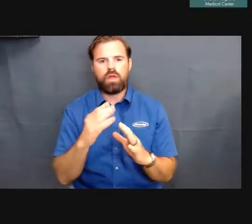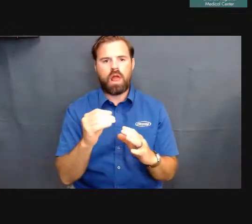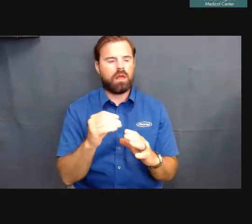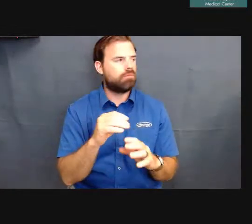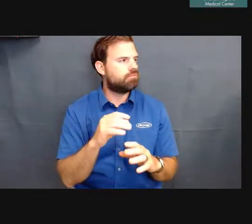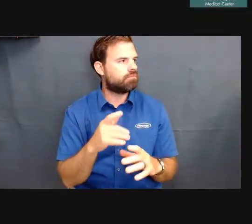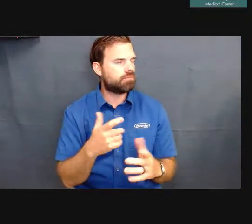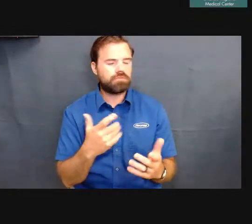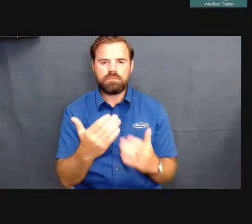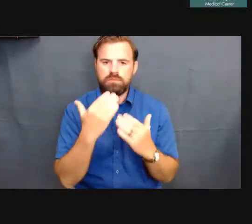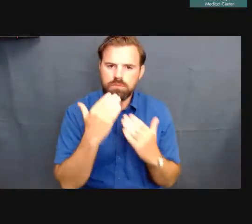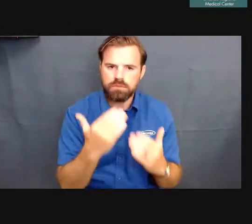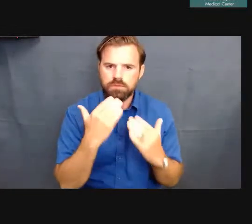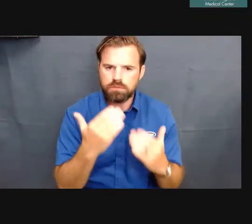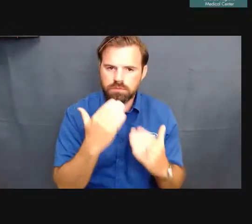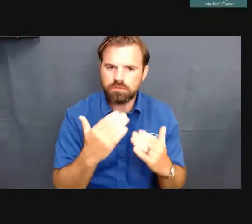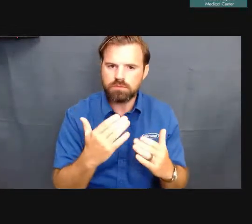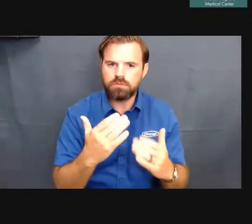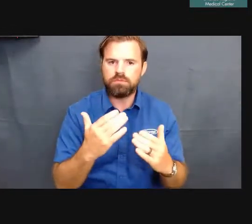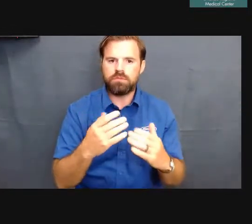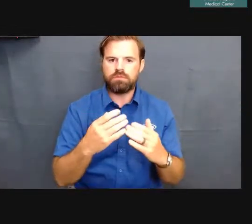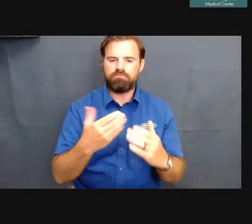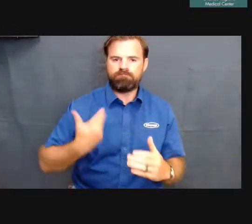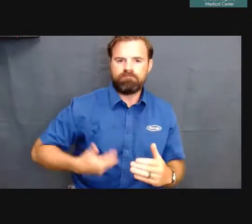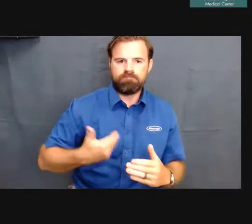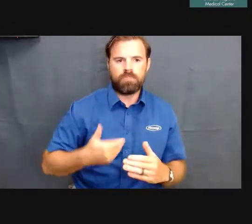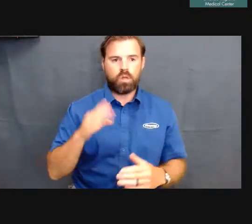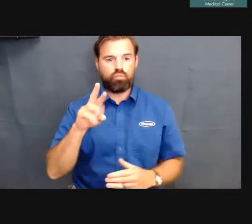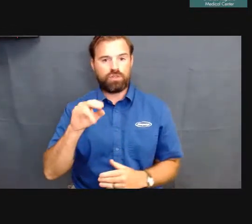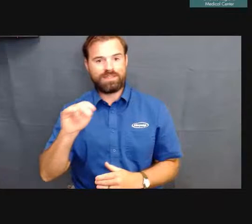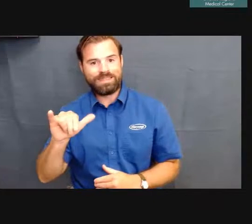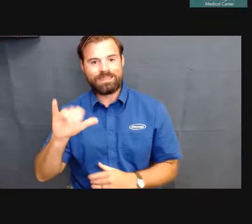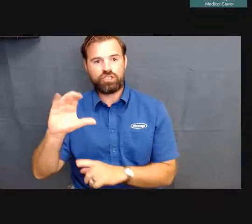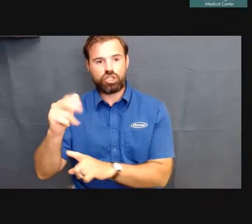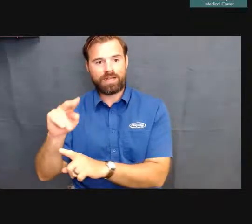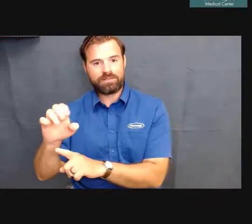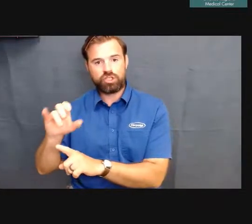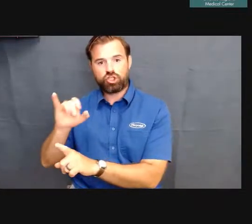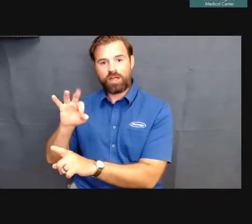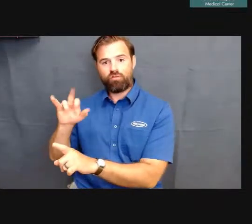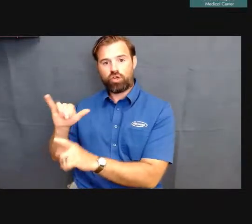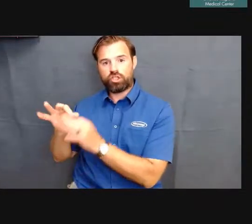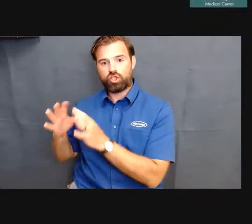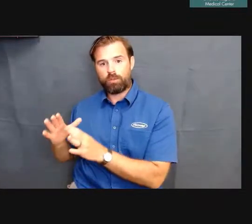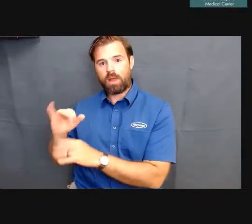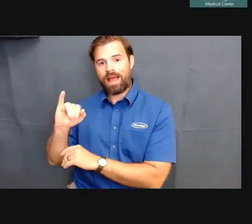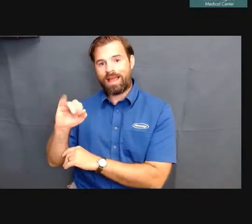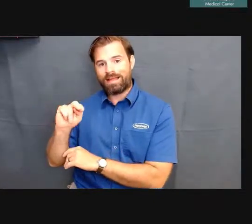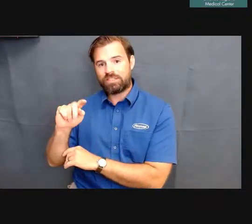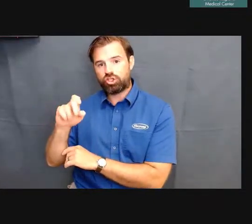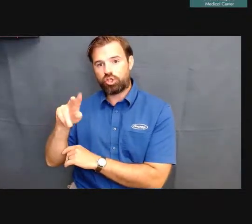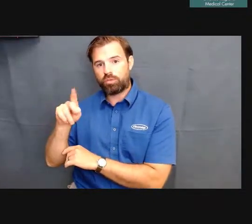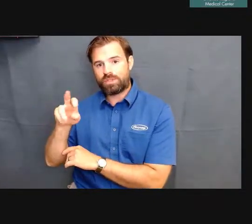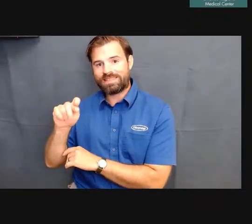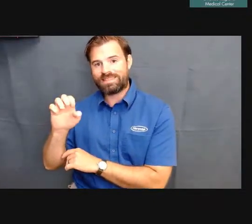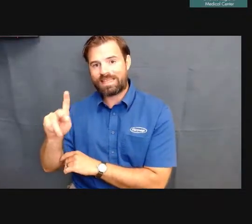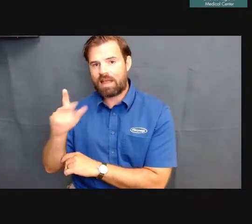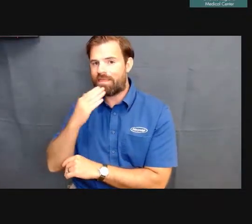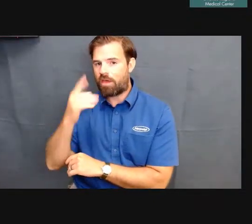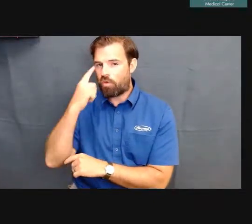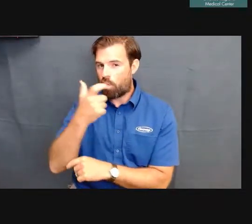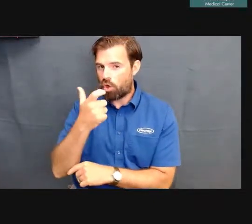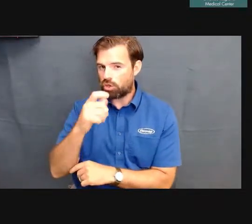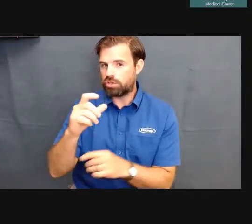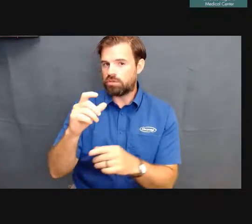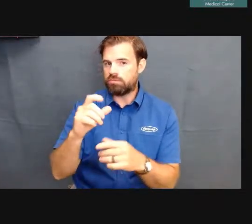And so thank you very much from me, Brittany, Chance, Jeffrey, and everyone here. Thanks for tuning in and supporting